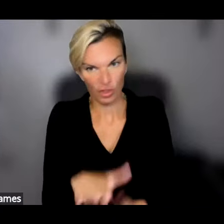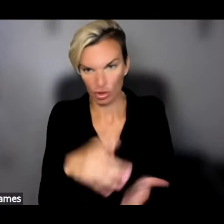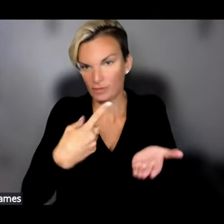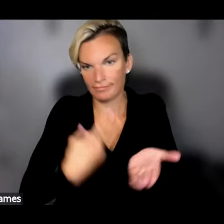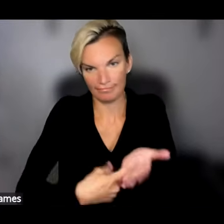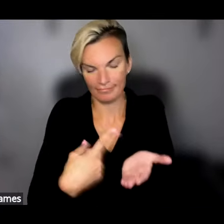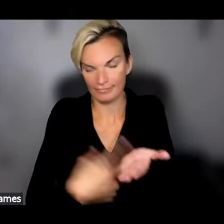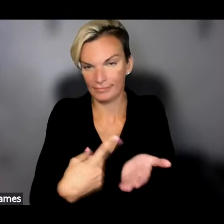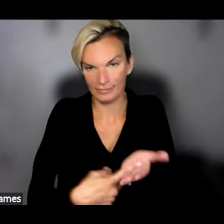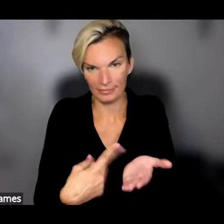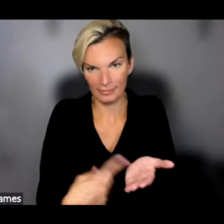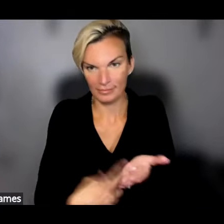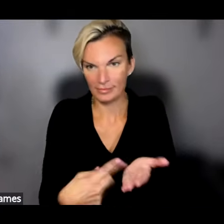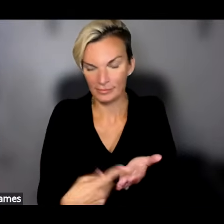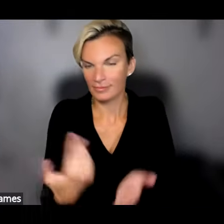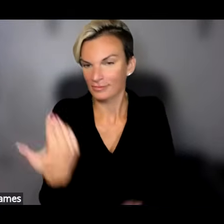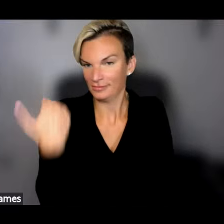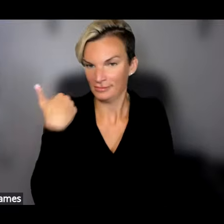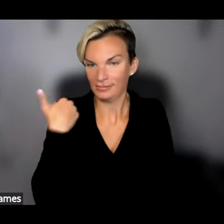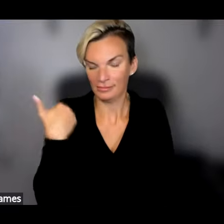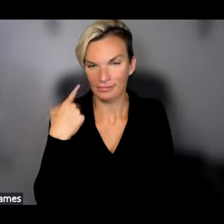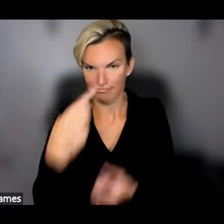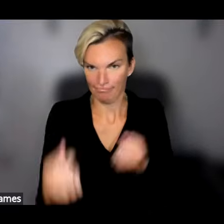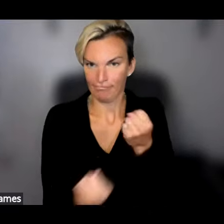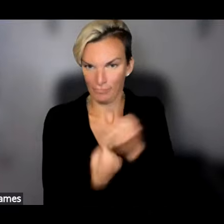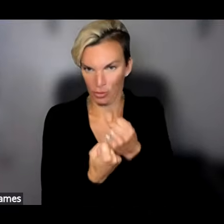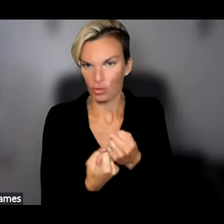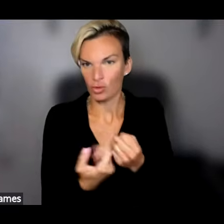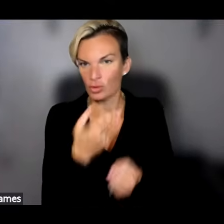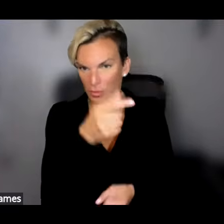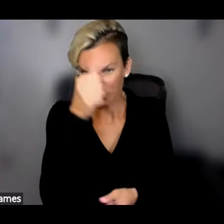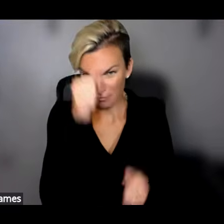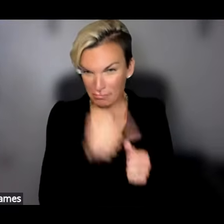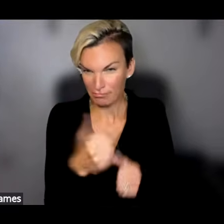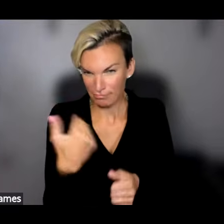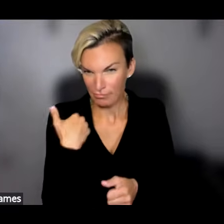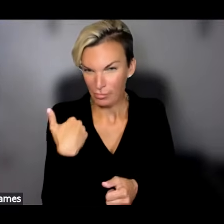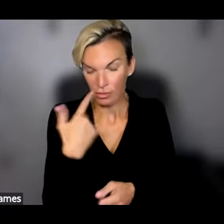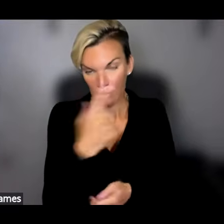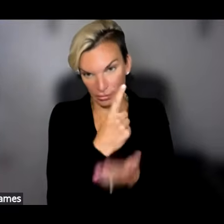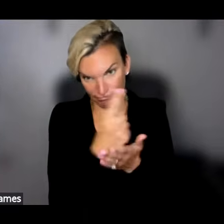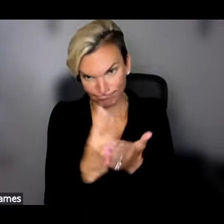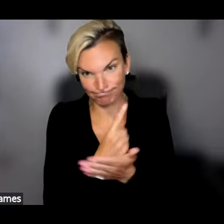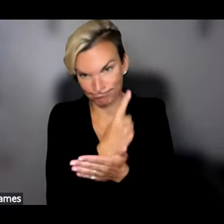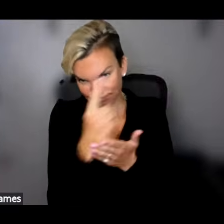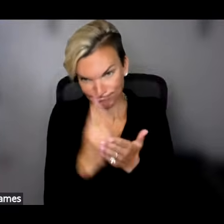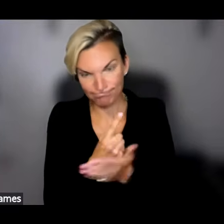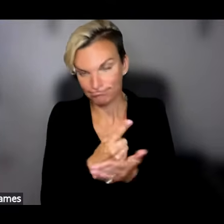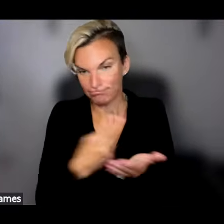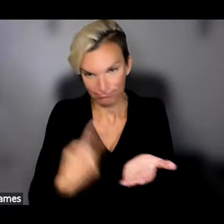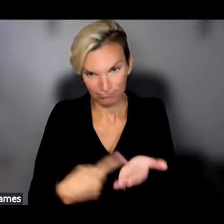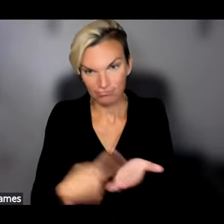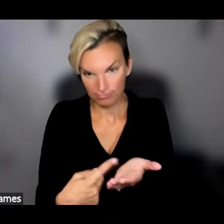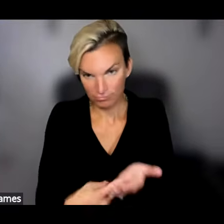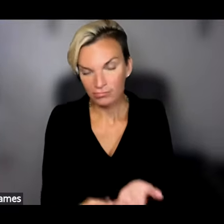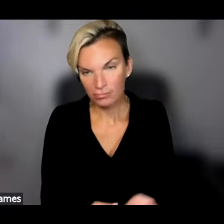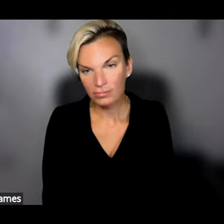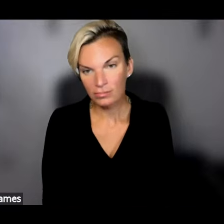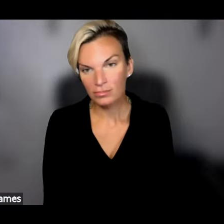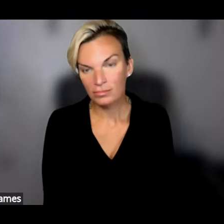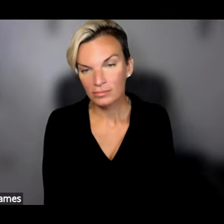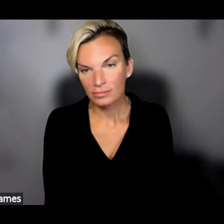made the affirmative shift after a few hours of deliberation and changed it to the ordering that exists in Back the and petition. forth, Yeah. yeah.